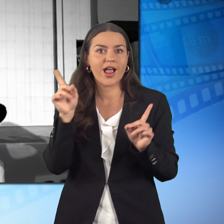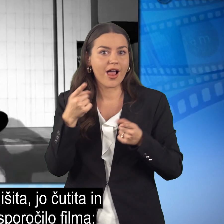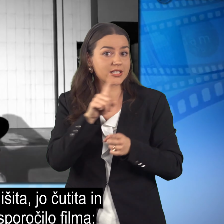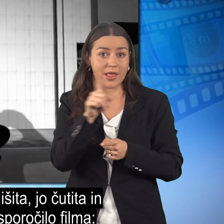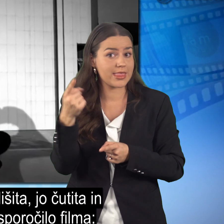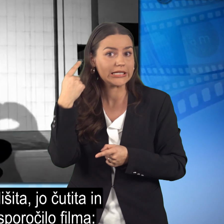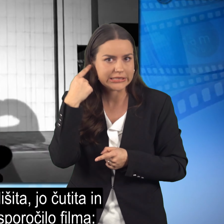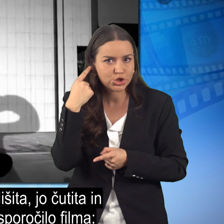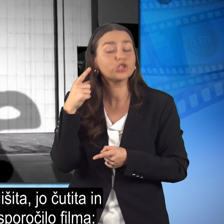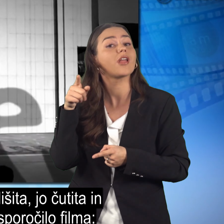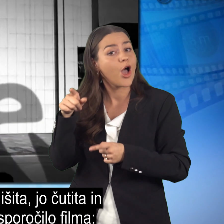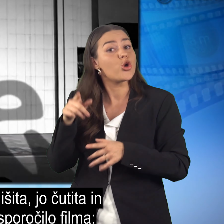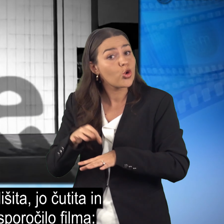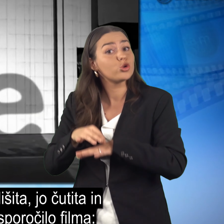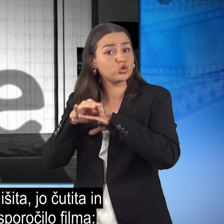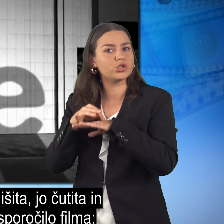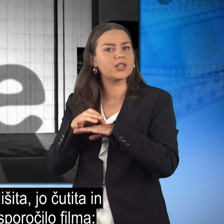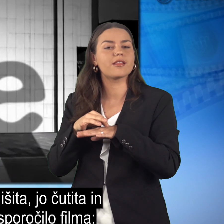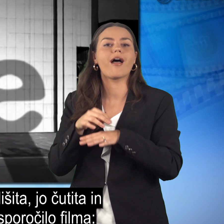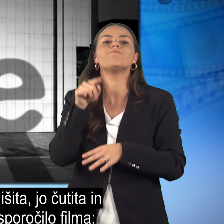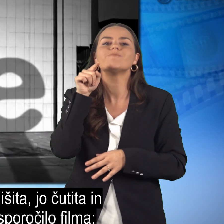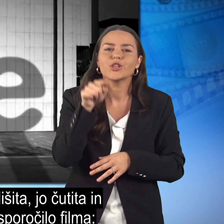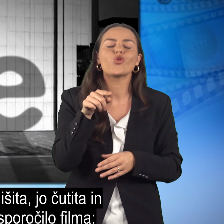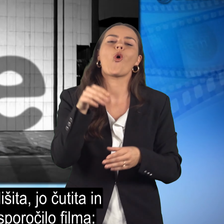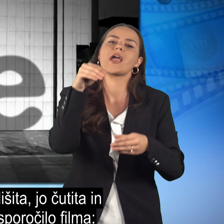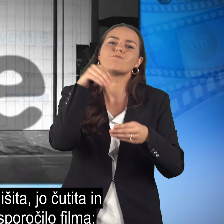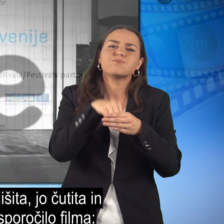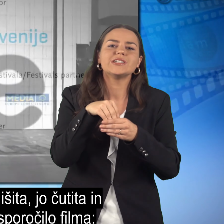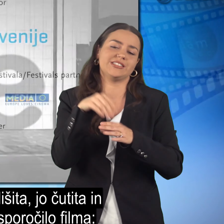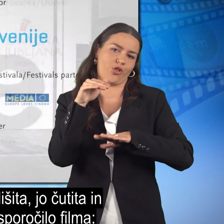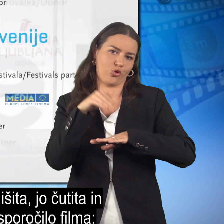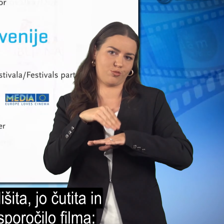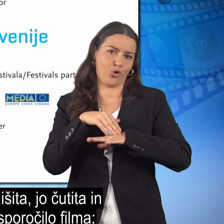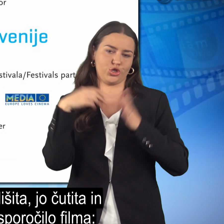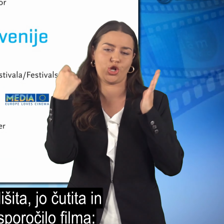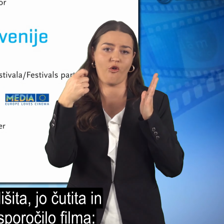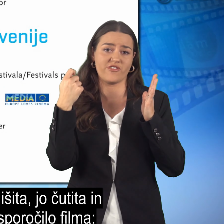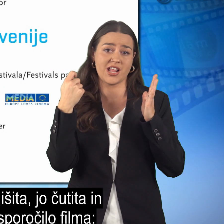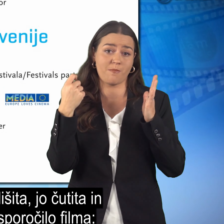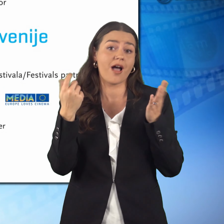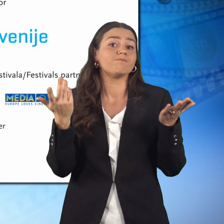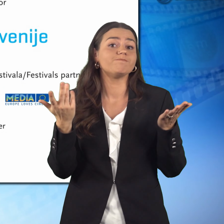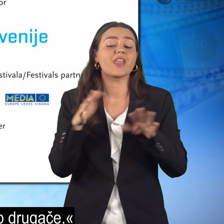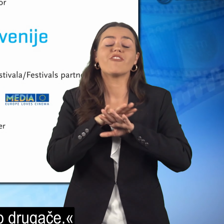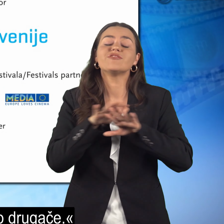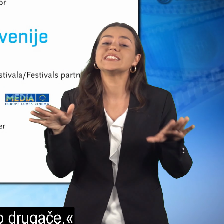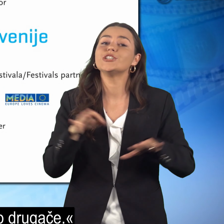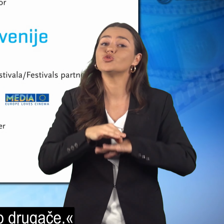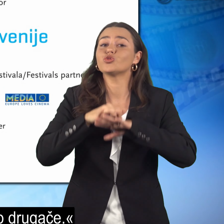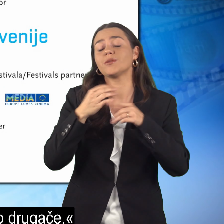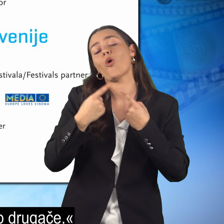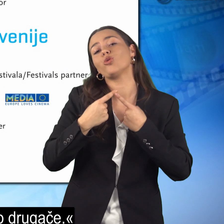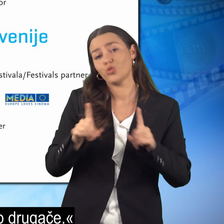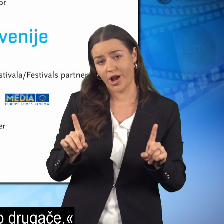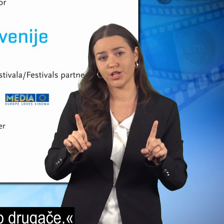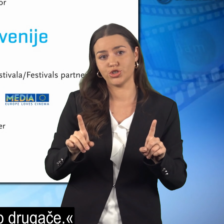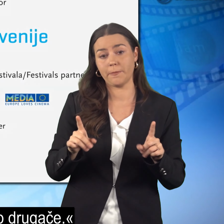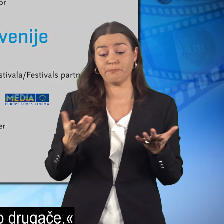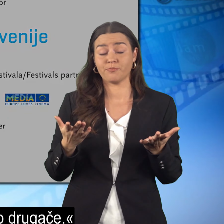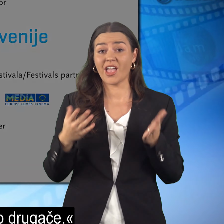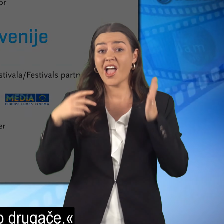Če glasbe ne slišita, jo čutita, in to je bistveno sporočilo filma. Vsi čutimo drugače.